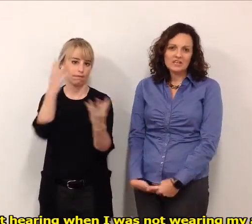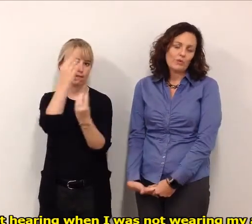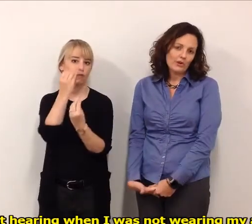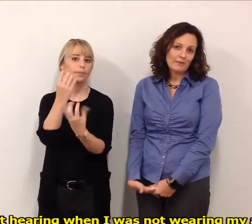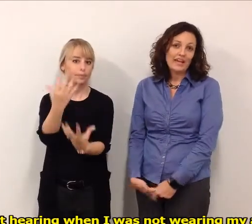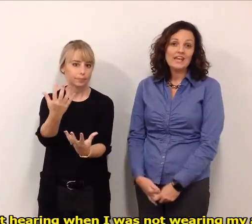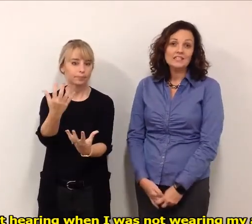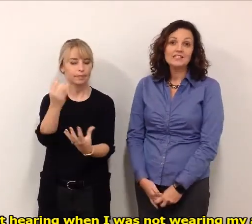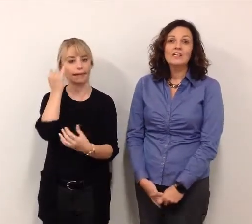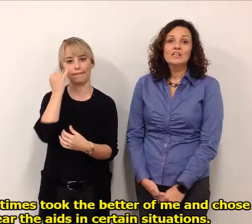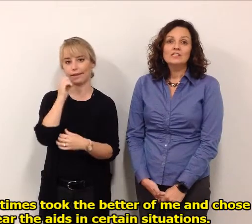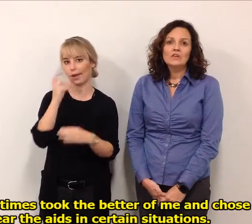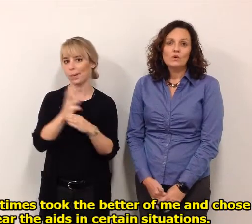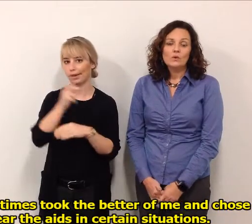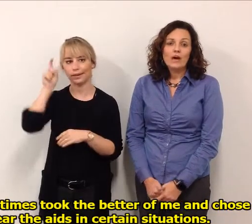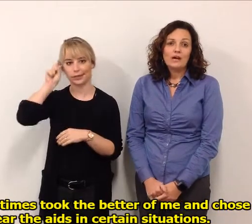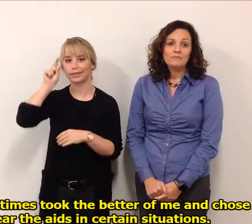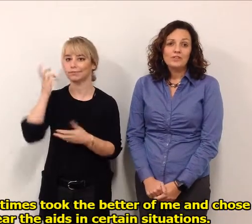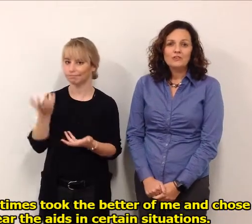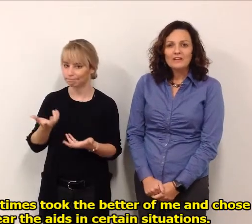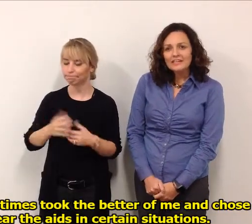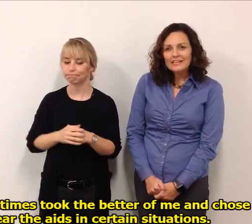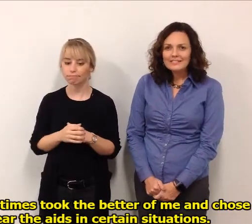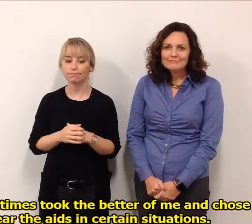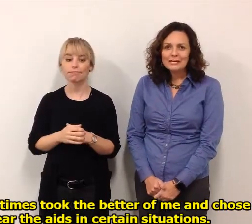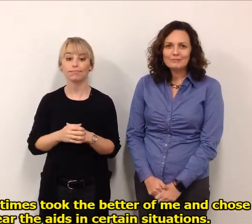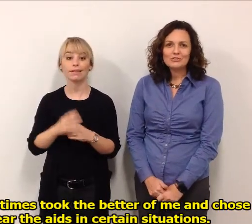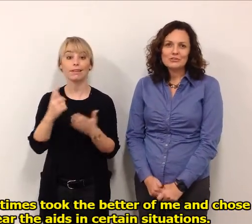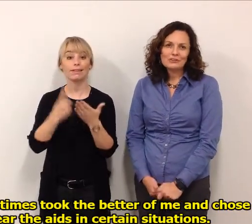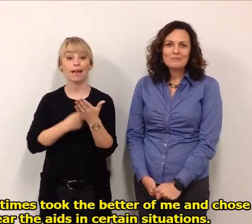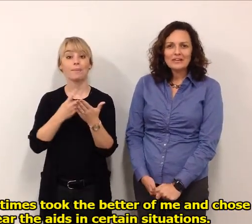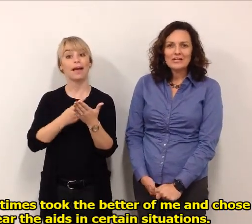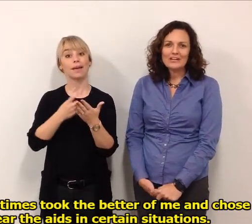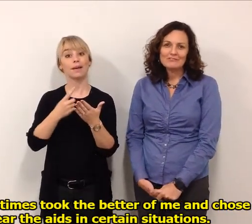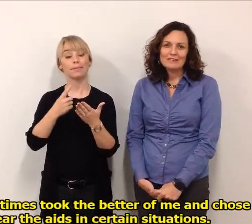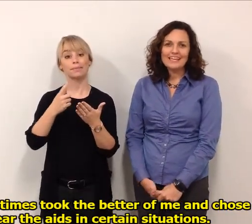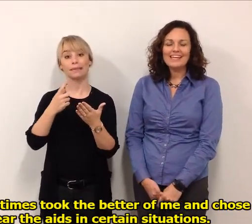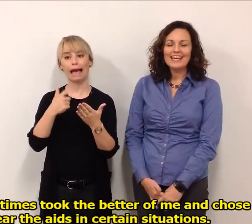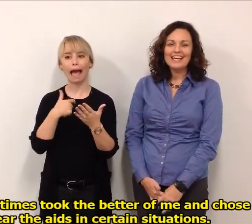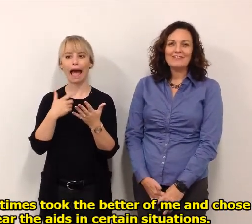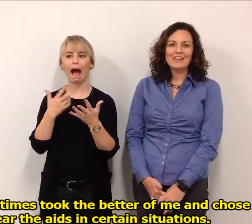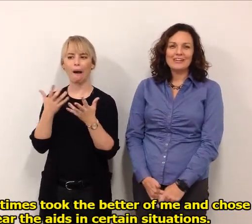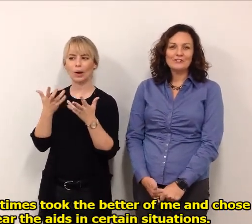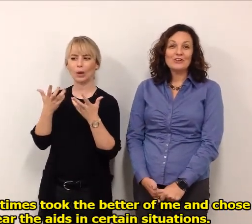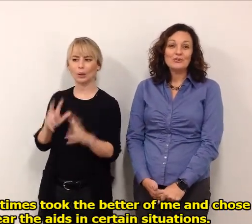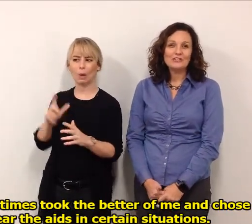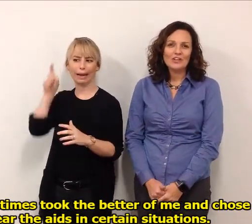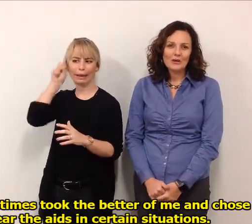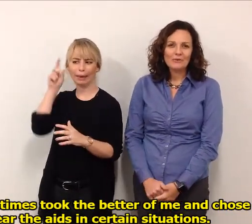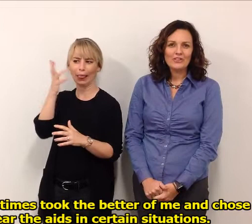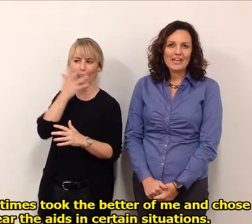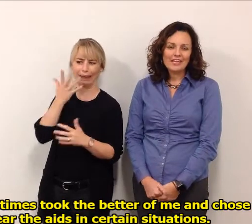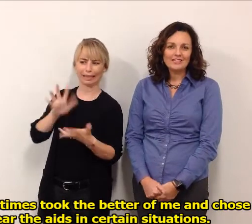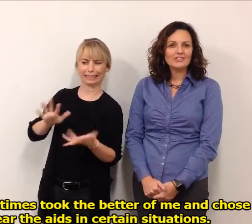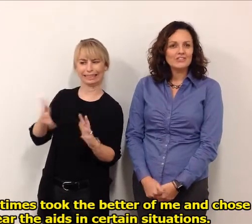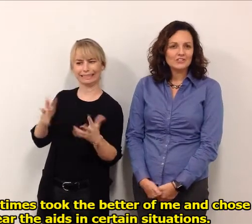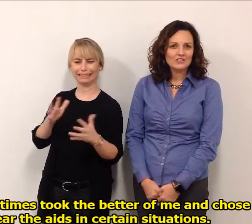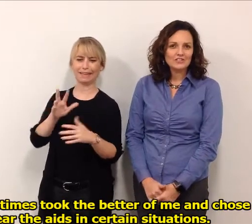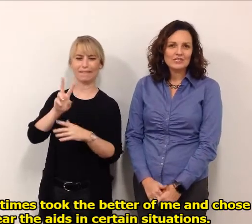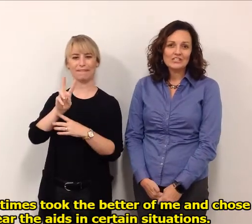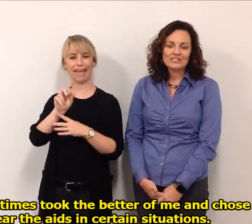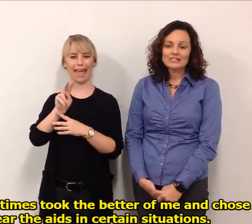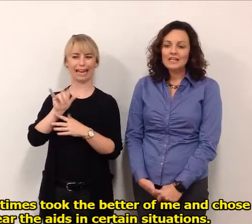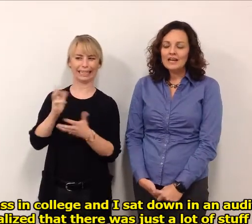when I was not wearing my aids. So, vanity sometimes took the better of me and chose to not wear the aids in